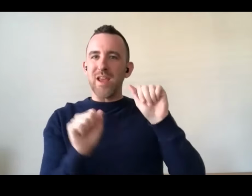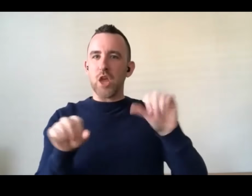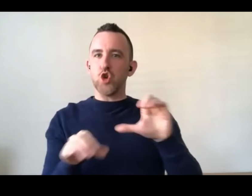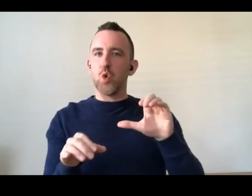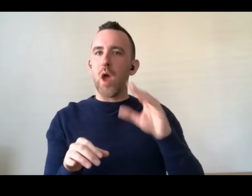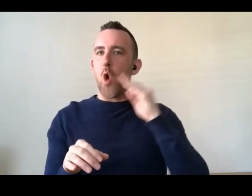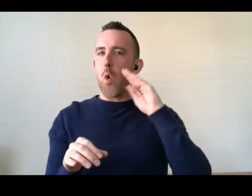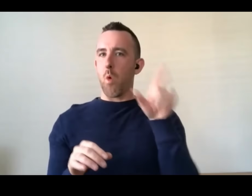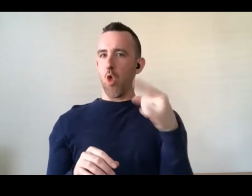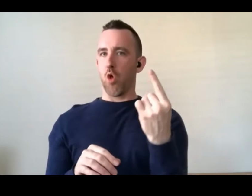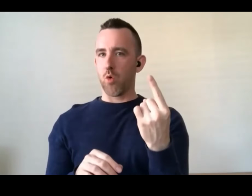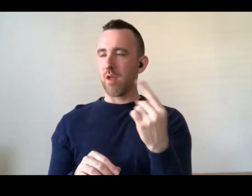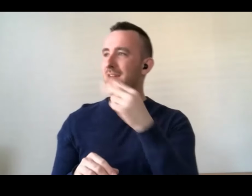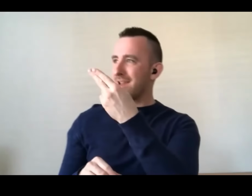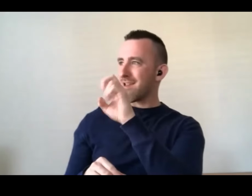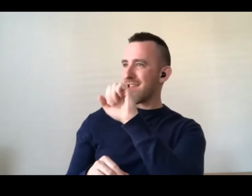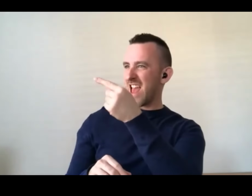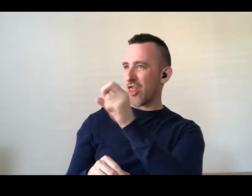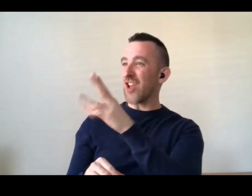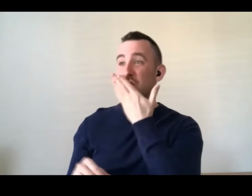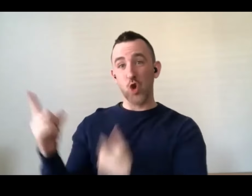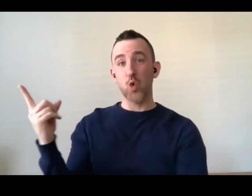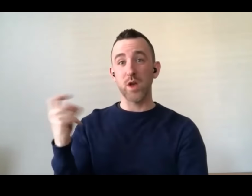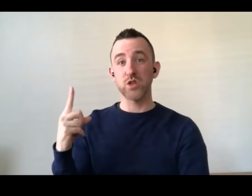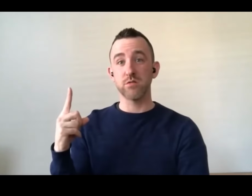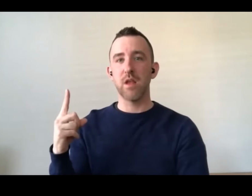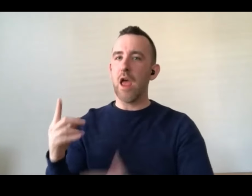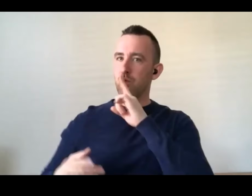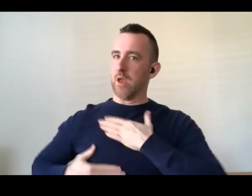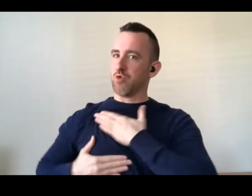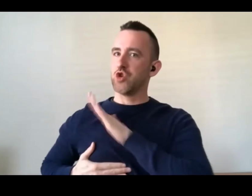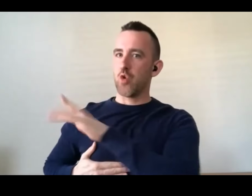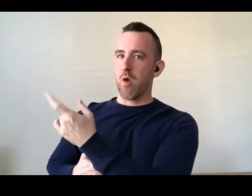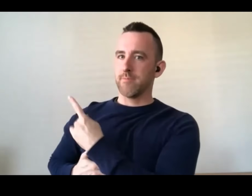alone? Heather, this is a really good question, and I appreciate you asking it.